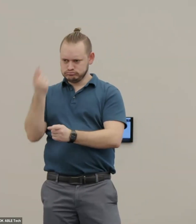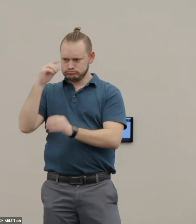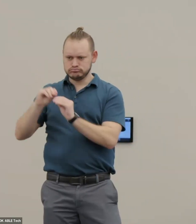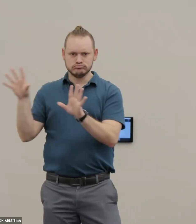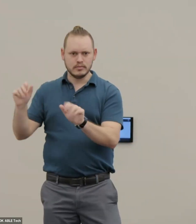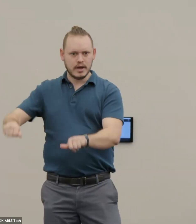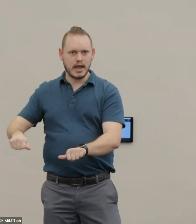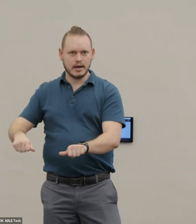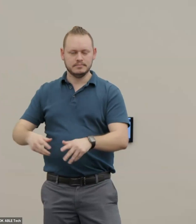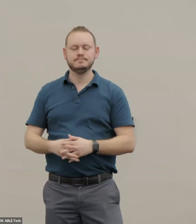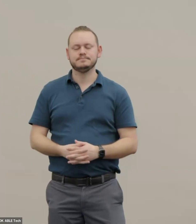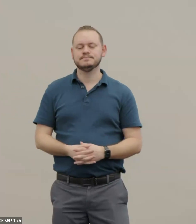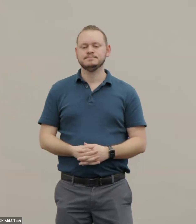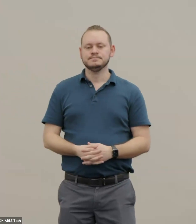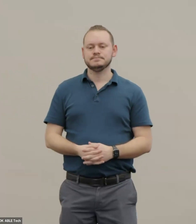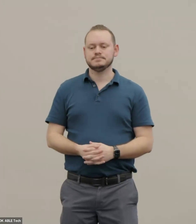So